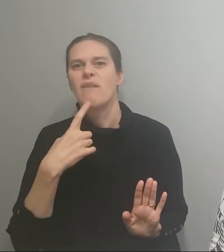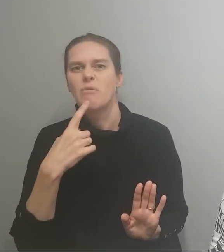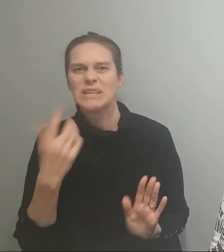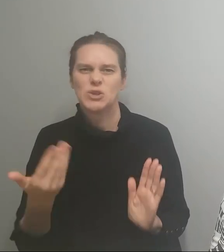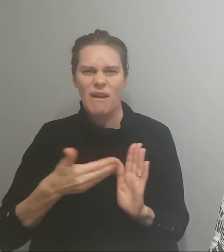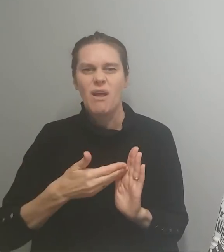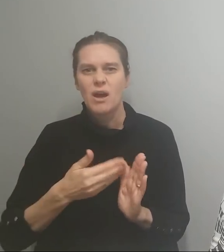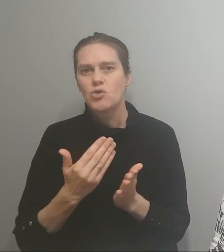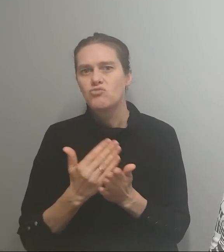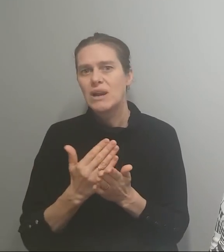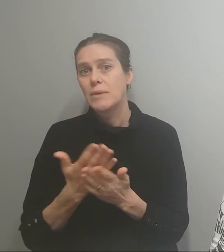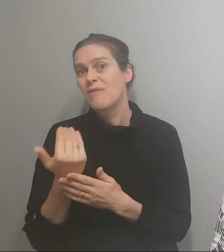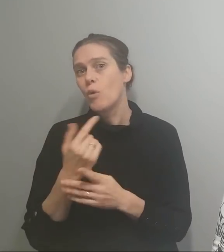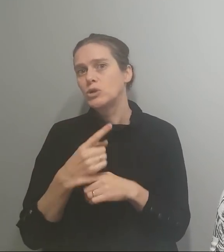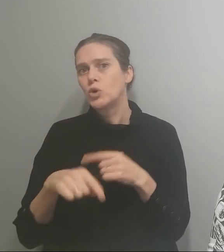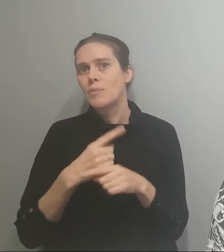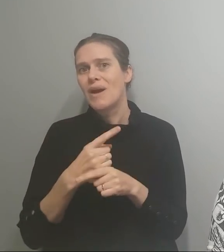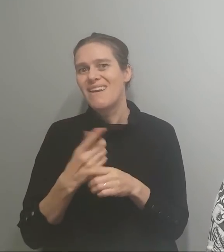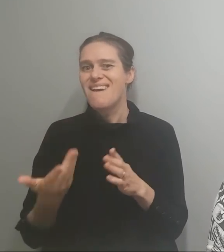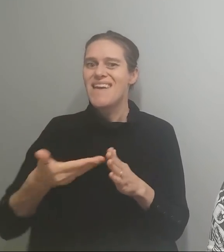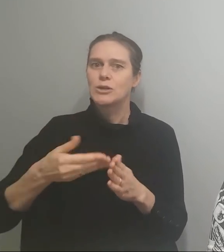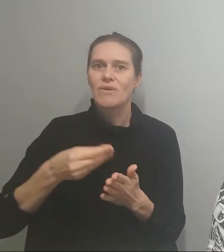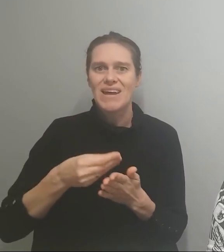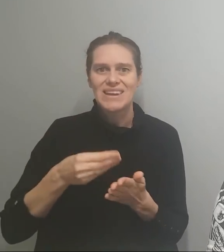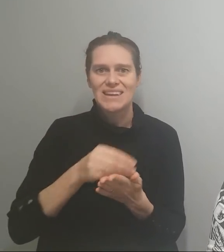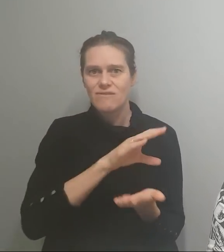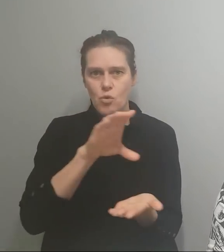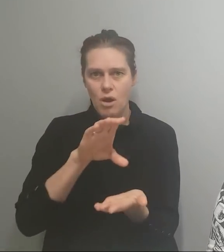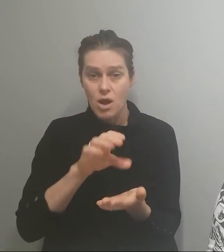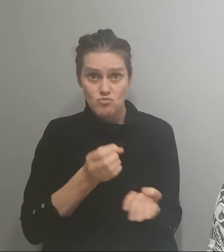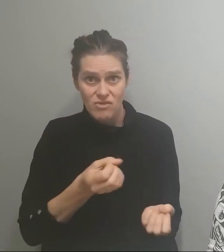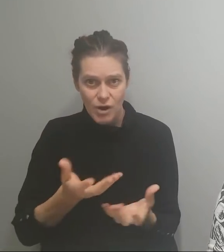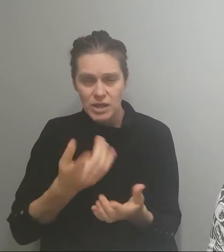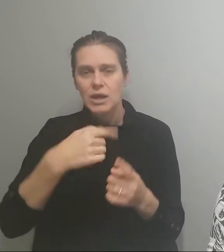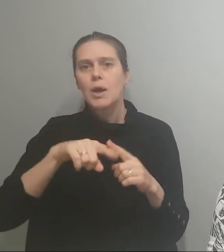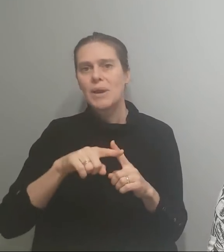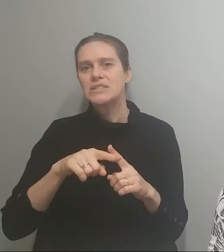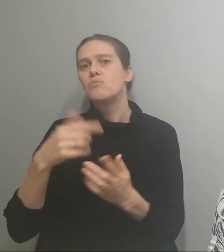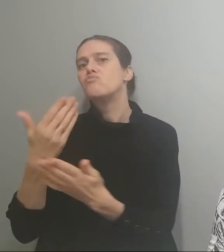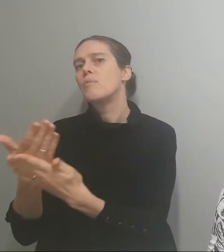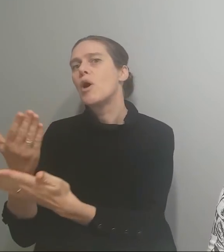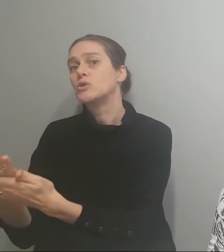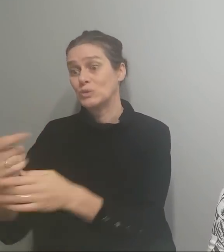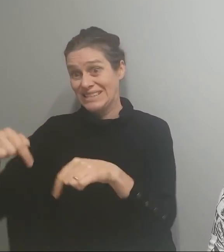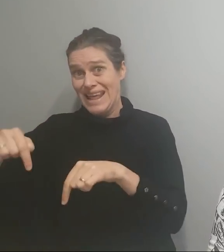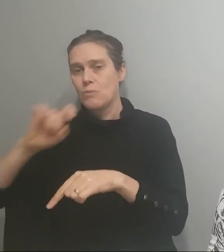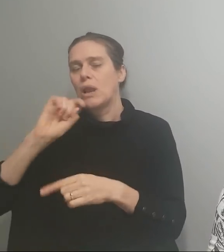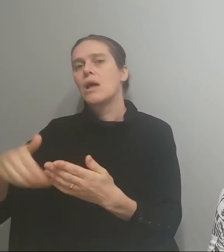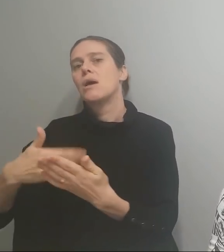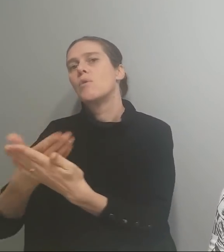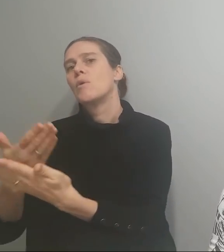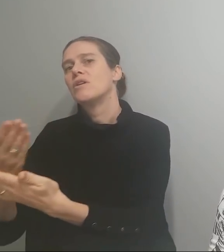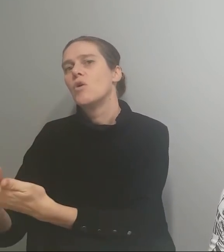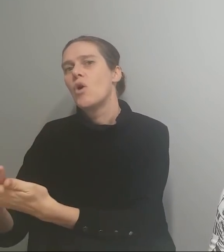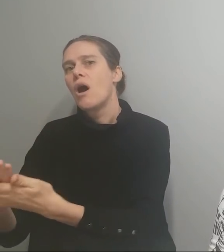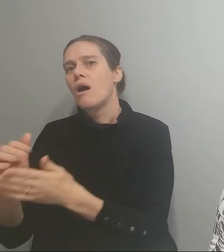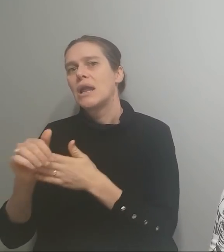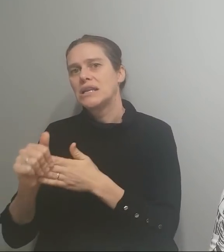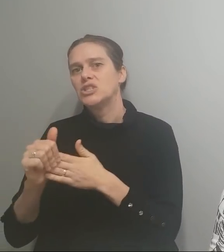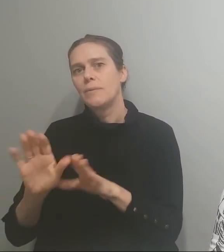put aside for providers, and we've got some proposals going to the regional leadership group today on that, and we hope to be able